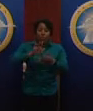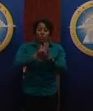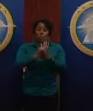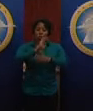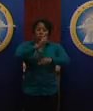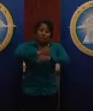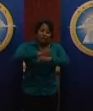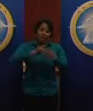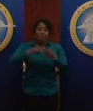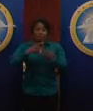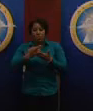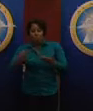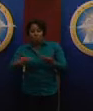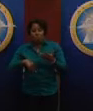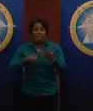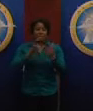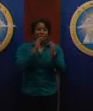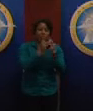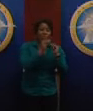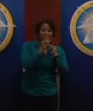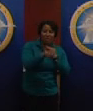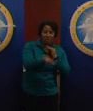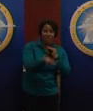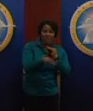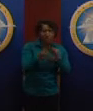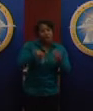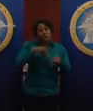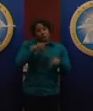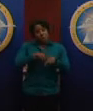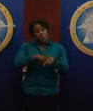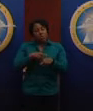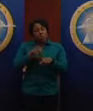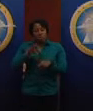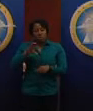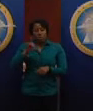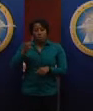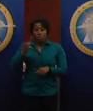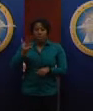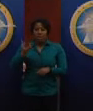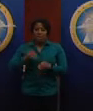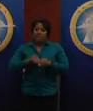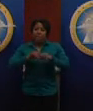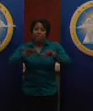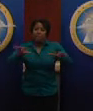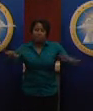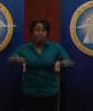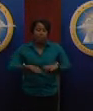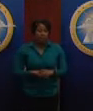resources, based on community needs, and of course, based on the spread of the virus.